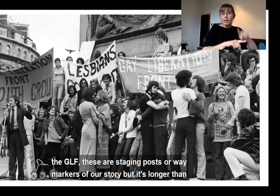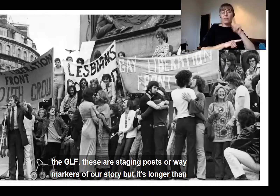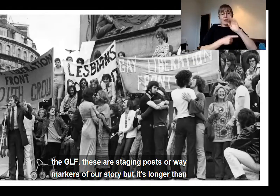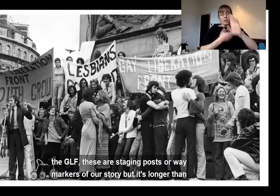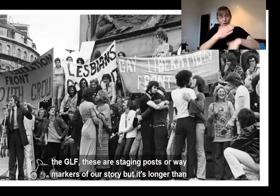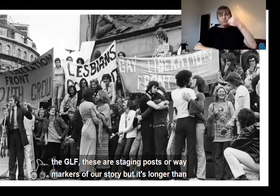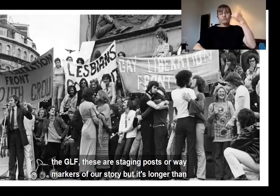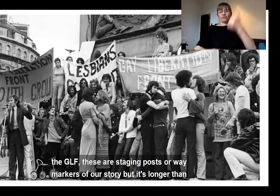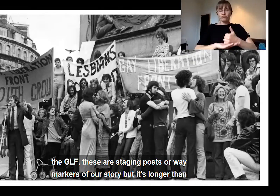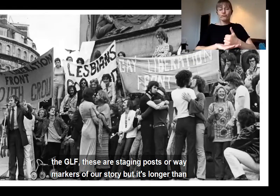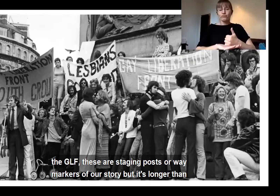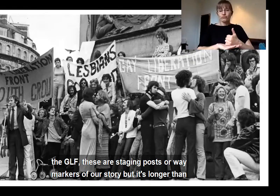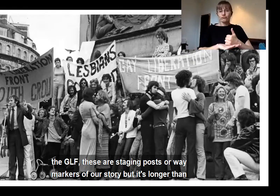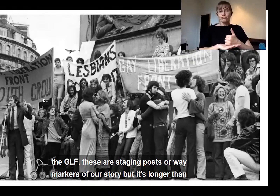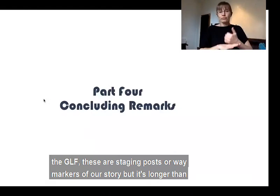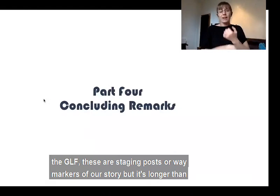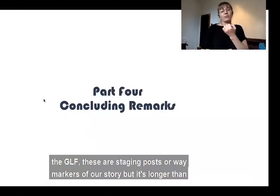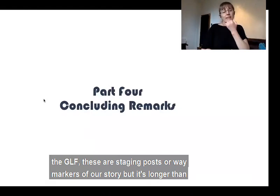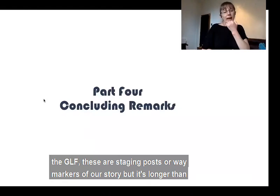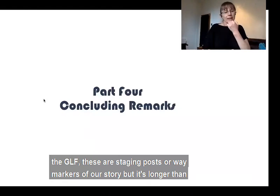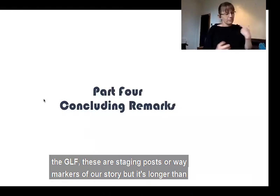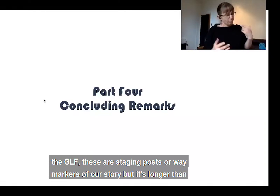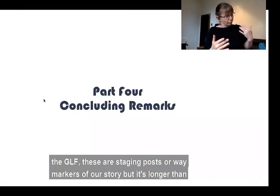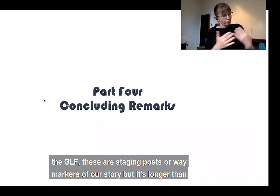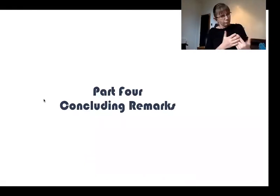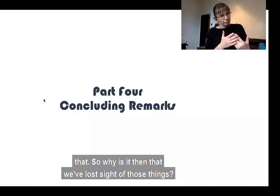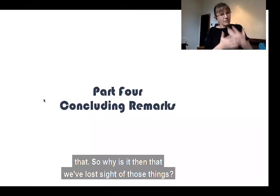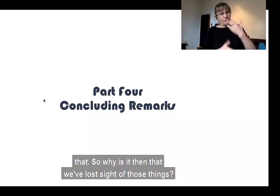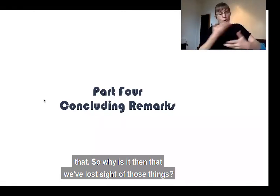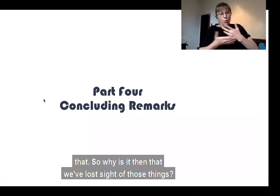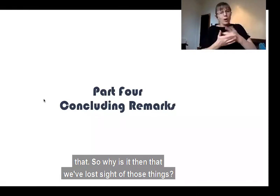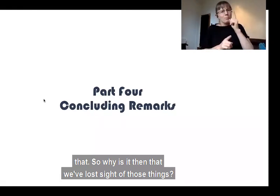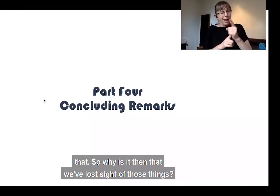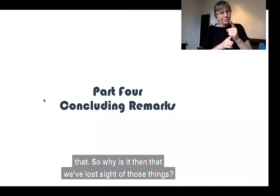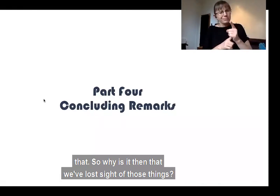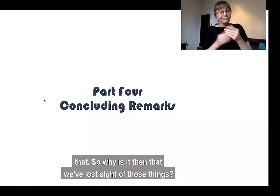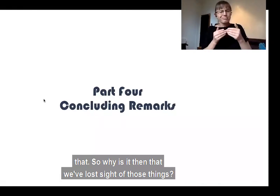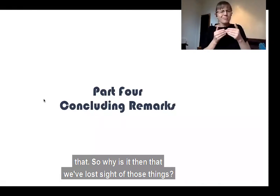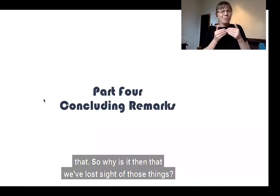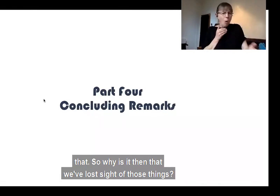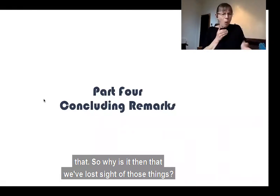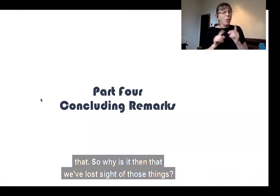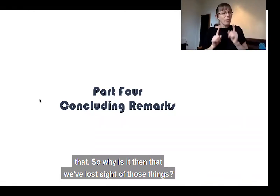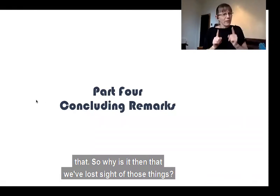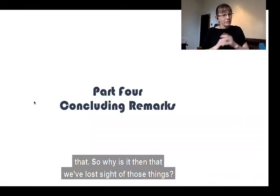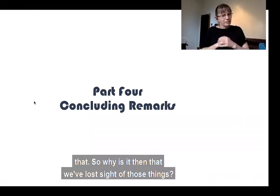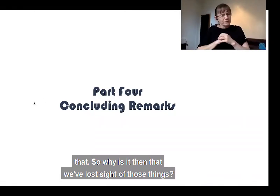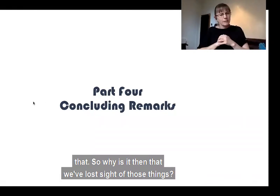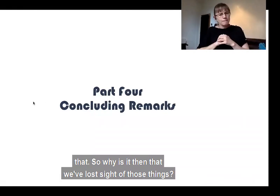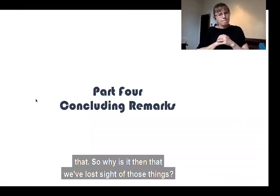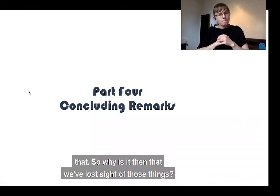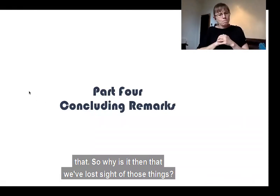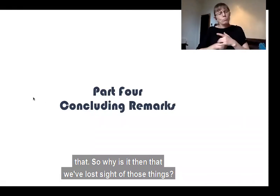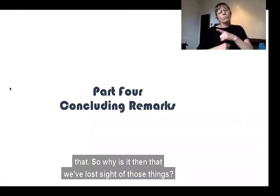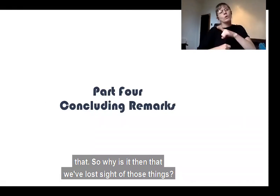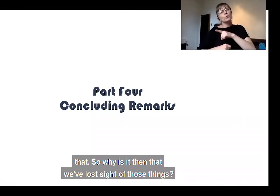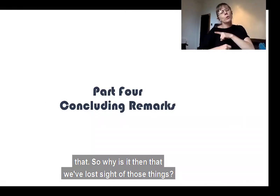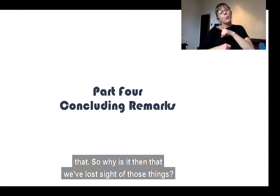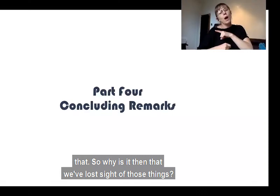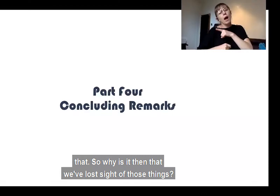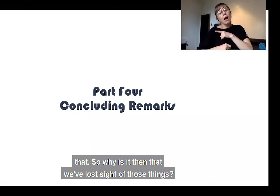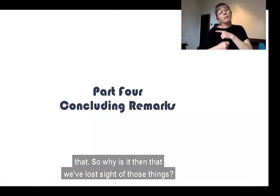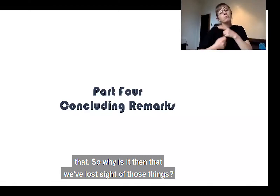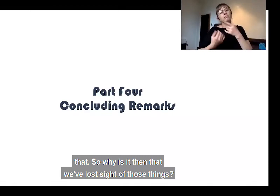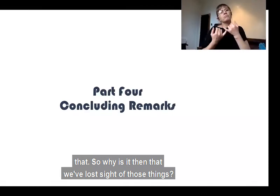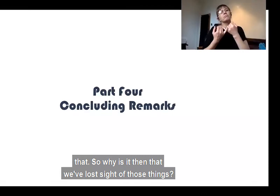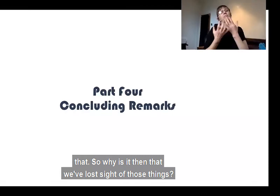posts or waymarkers of our story, but it's longer than that. So why is it then that we've